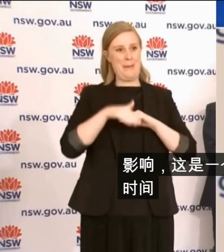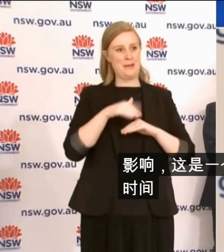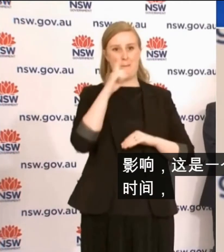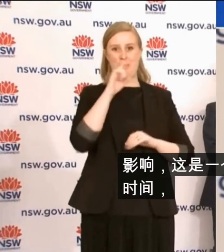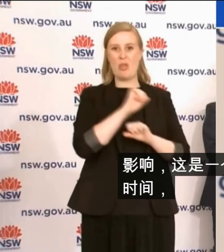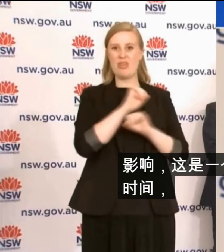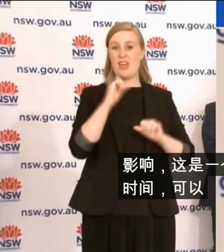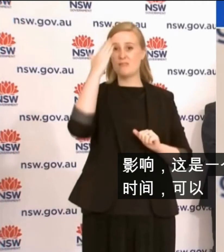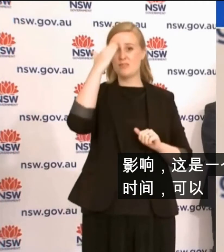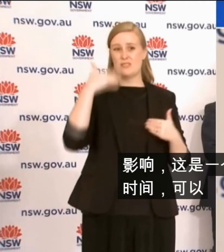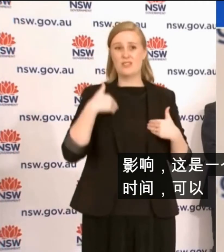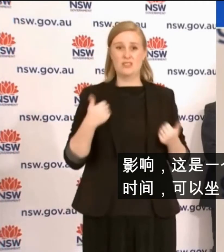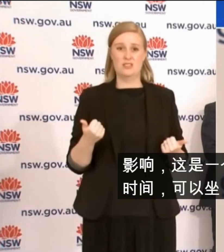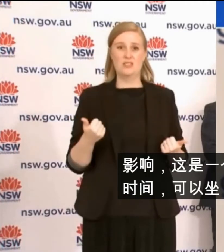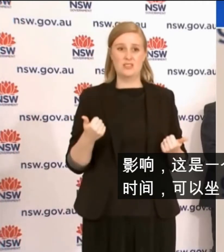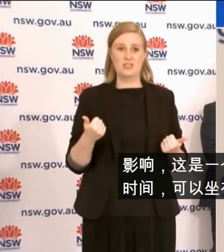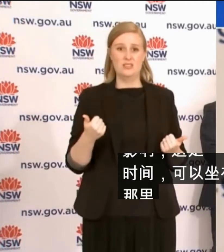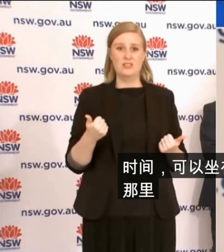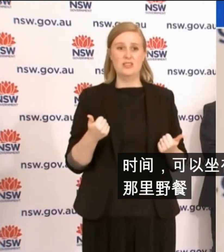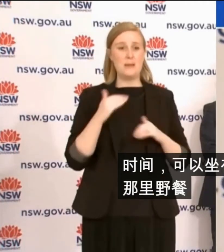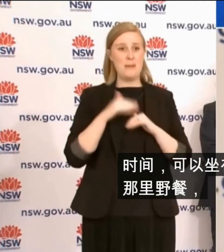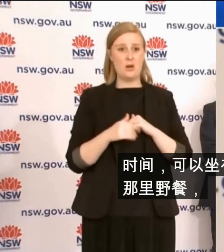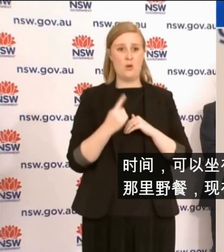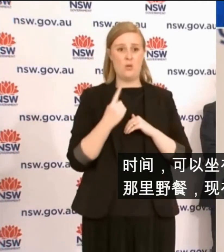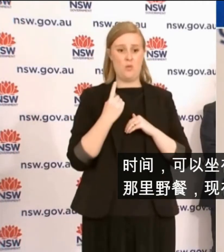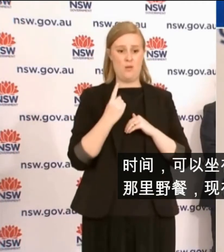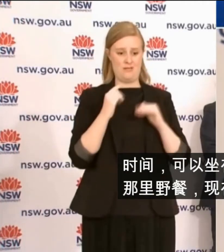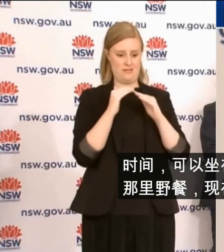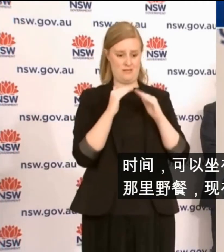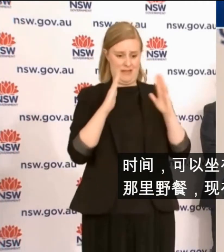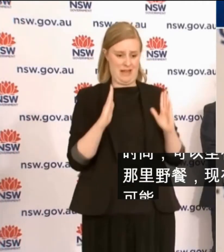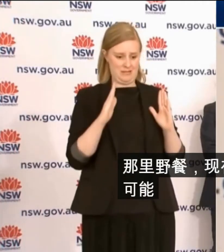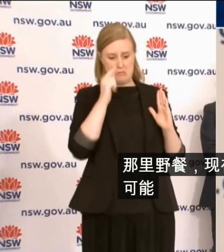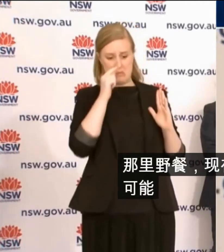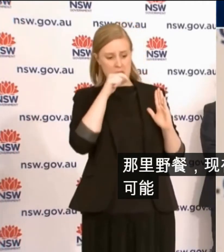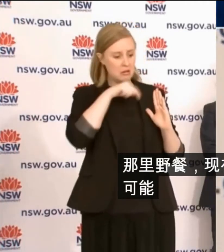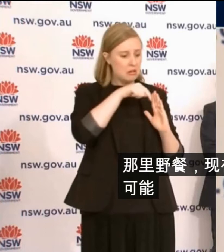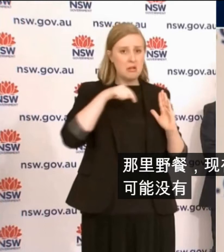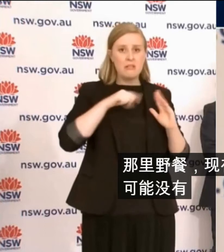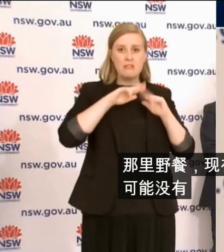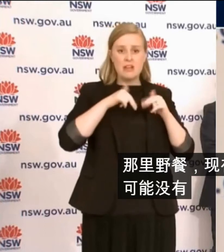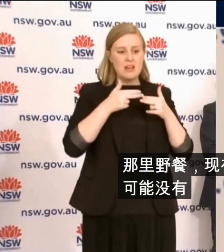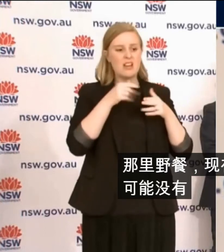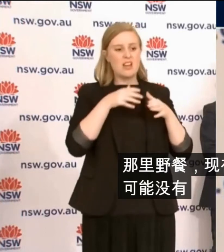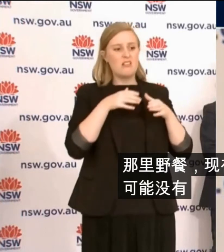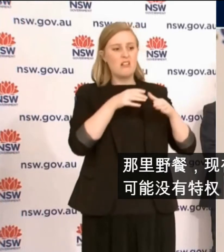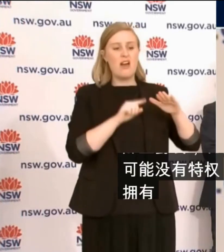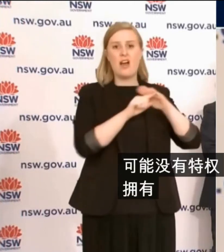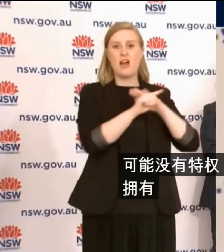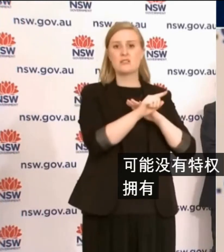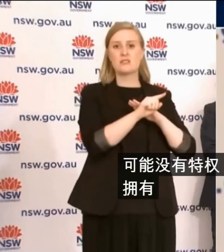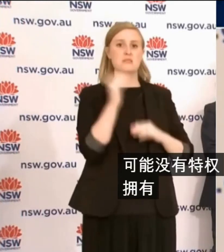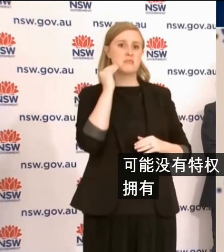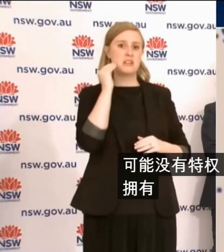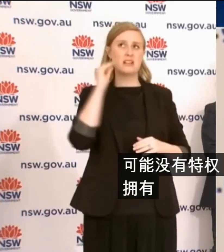time within a household to sit there and have a picnic. Now, those individuals may not have had the privilege of having